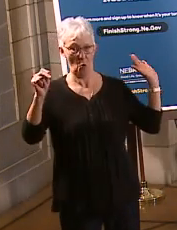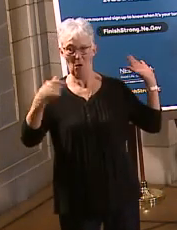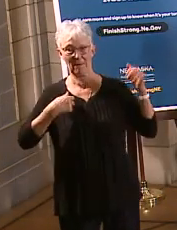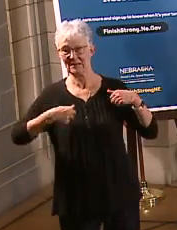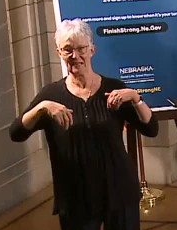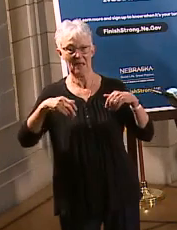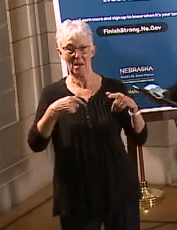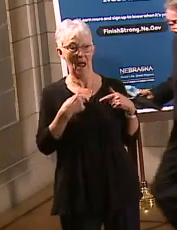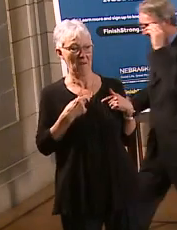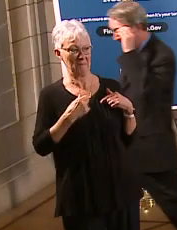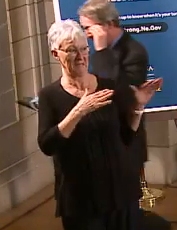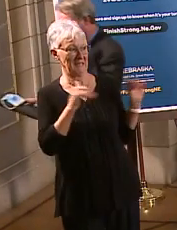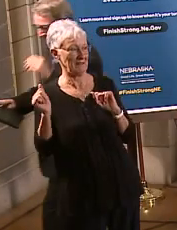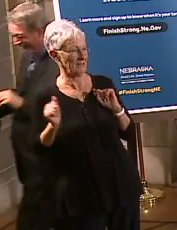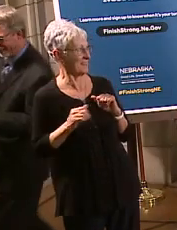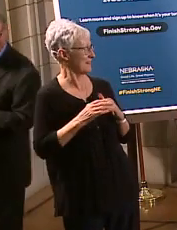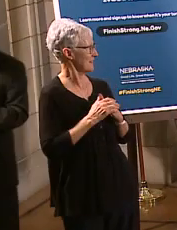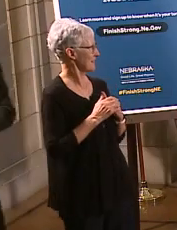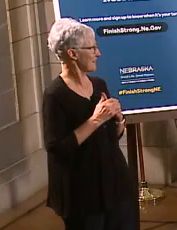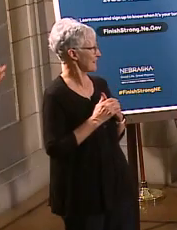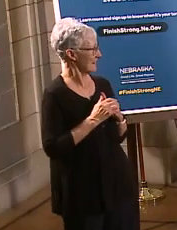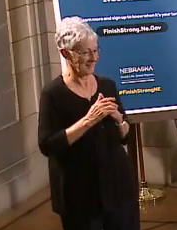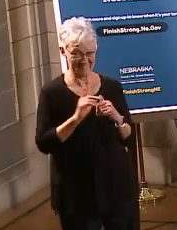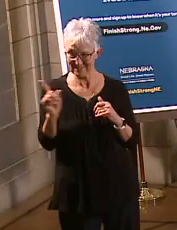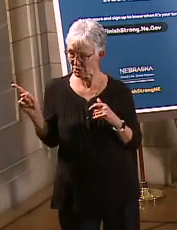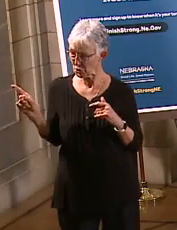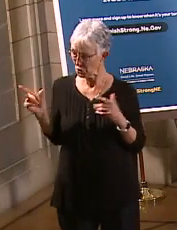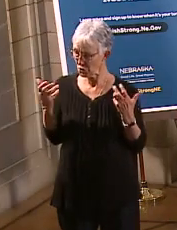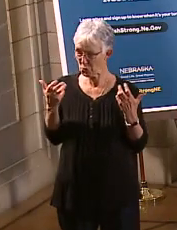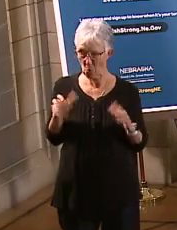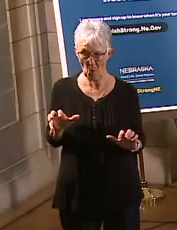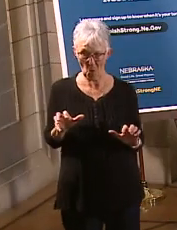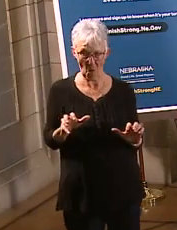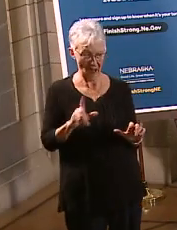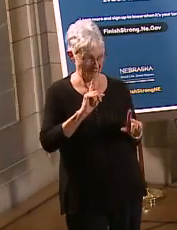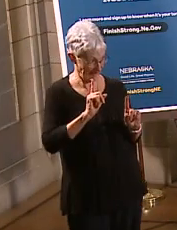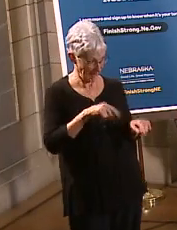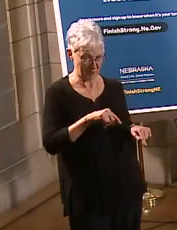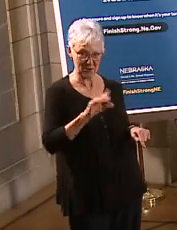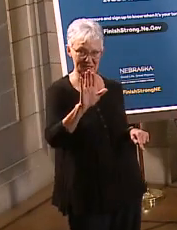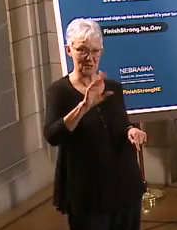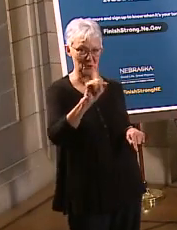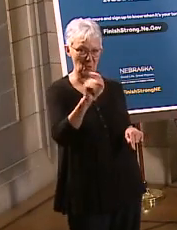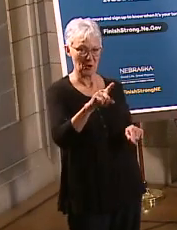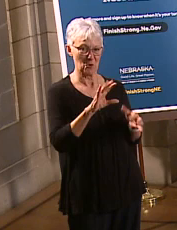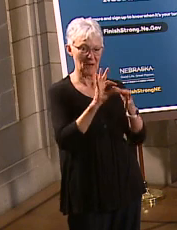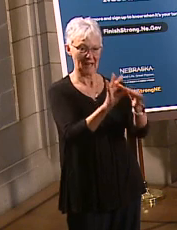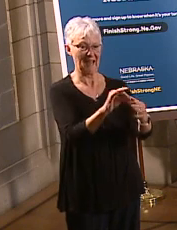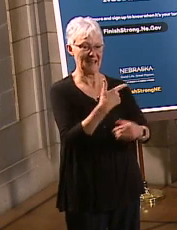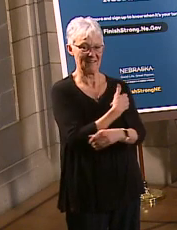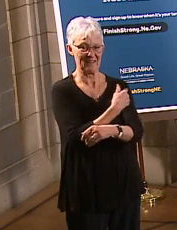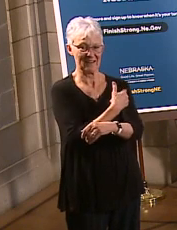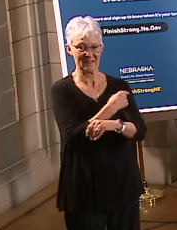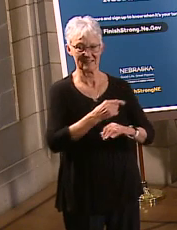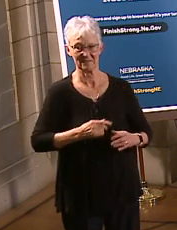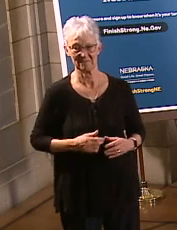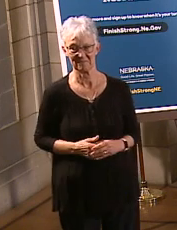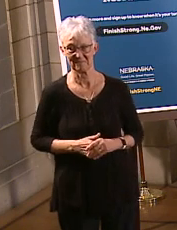podium. Really, Roger? You didn't want to answer the vaccine question? Okay. Yeah, fine. Yes, Andrew.